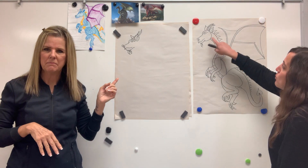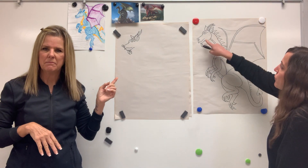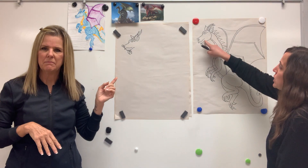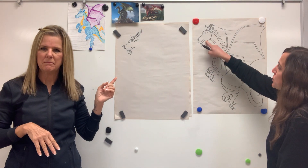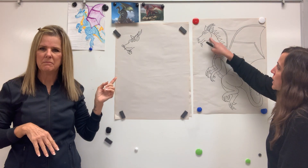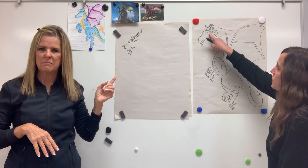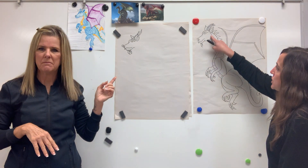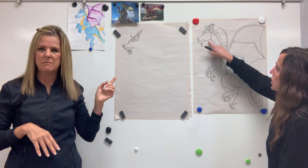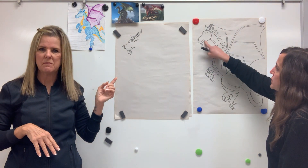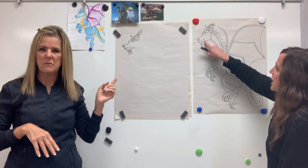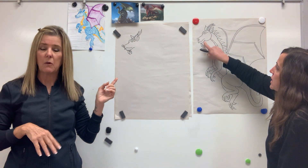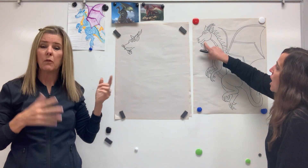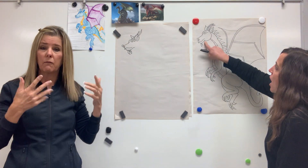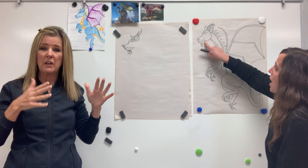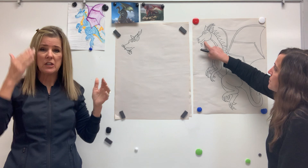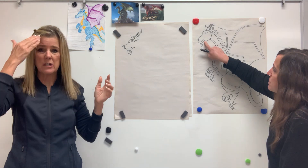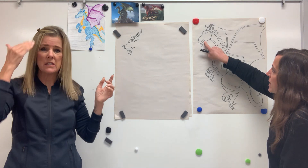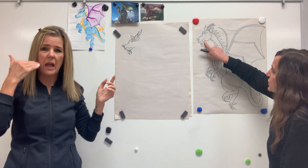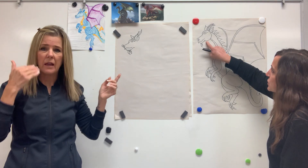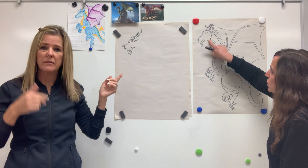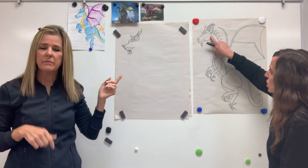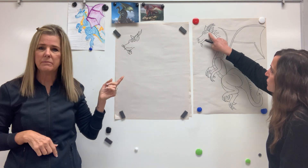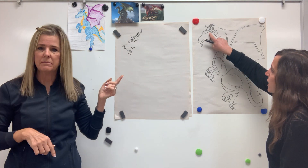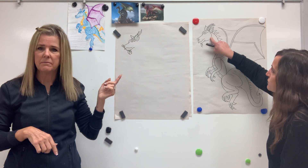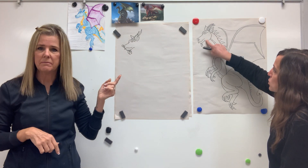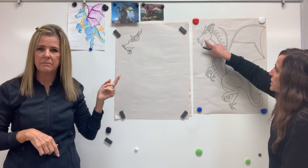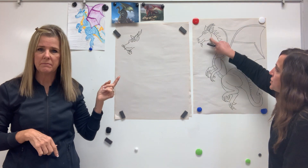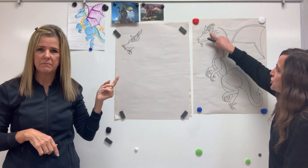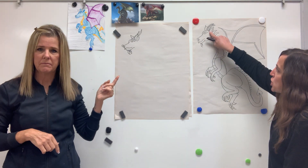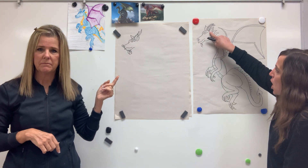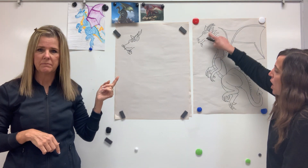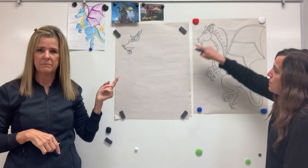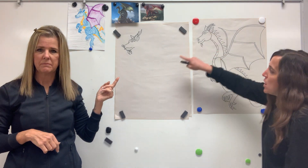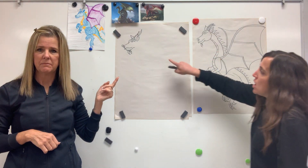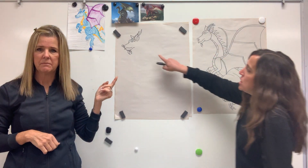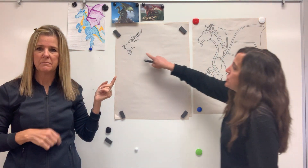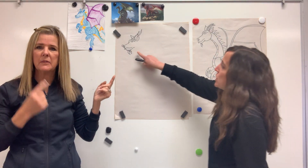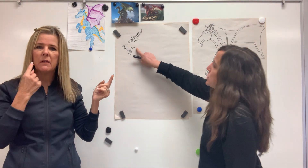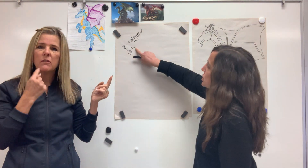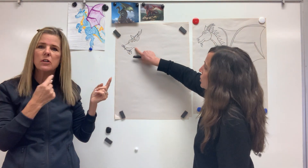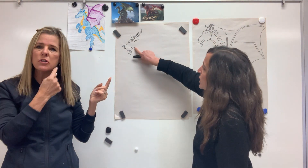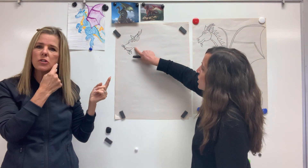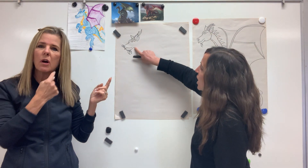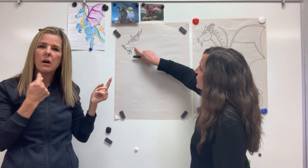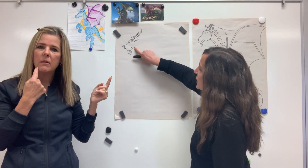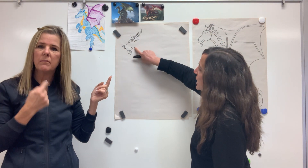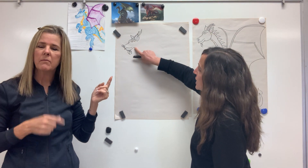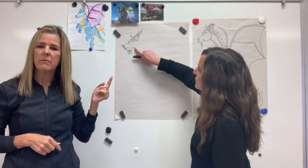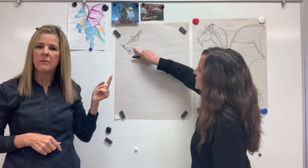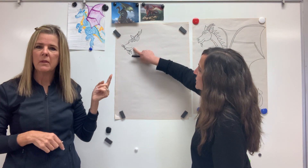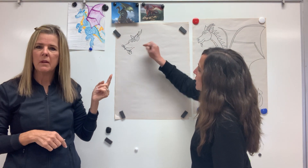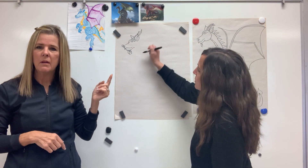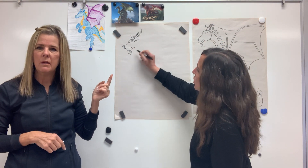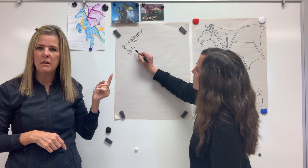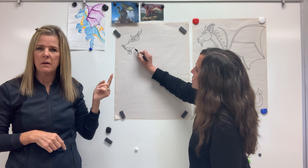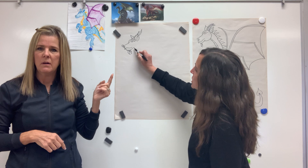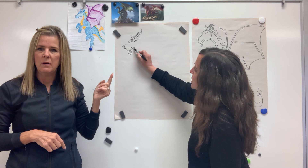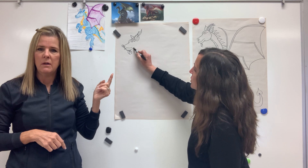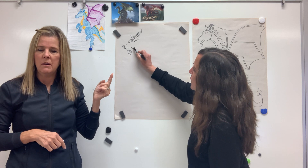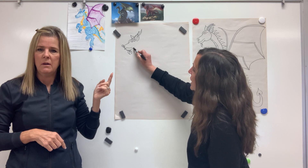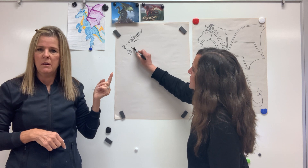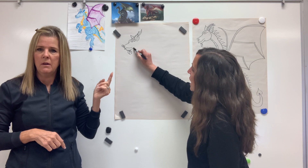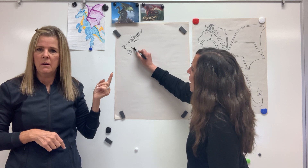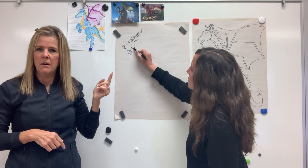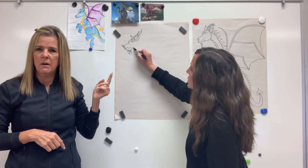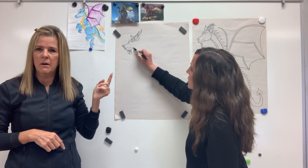neck, oh, first we gotta finish off this head. I'm gonna make this curve line for his jaw. So starting not at the end of this line, but over just